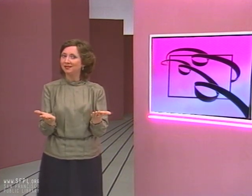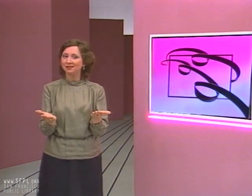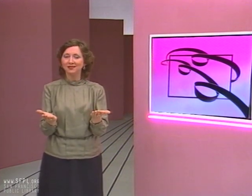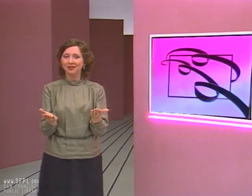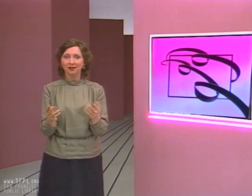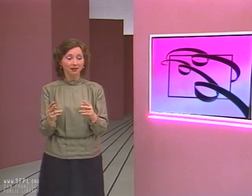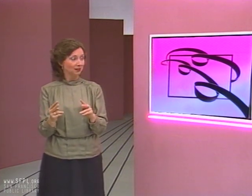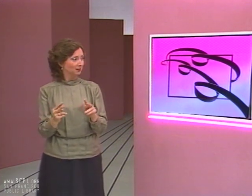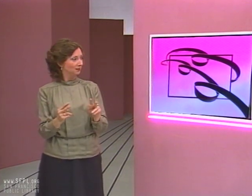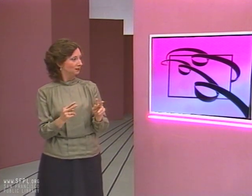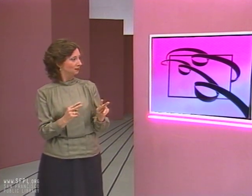their future.